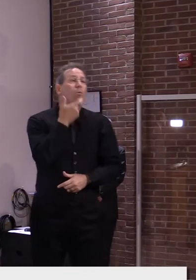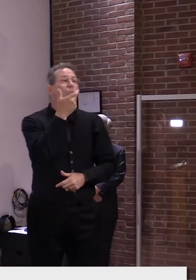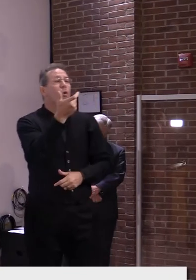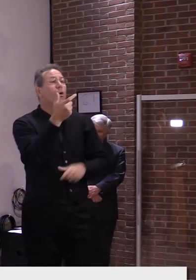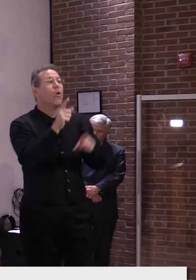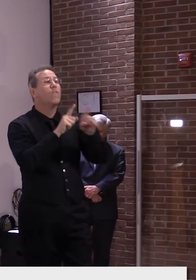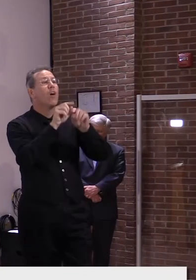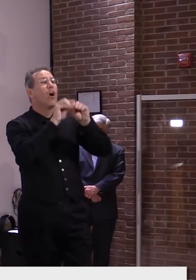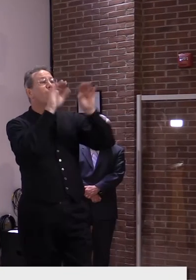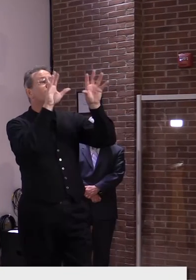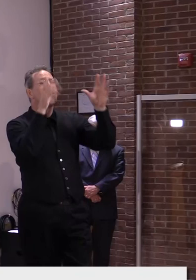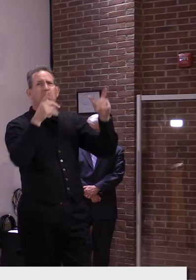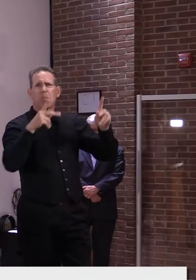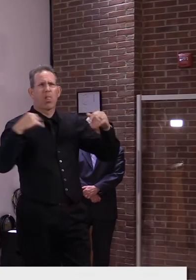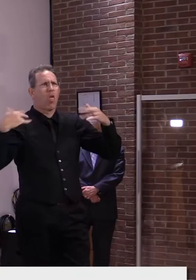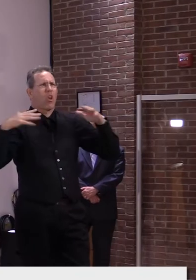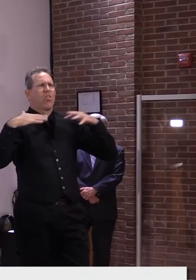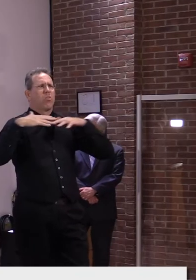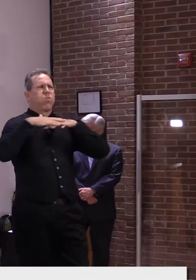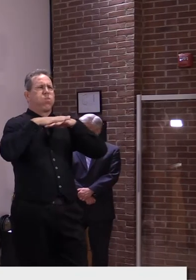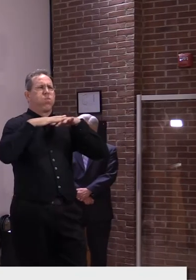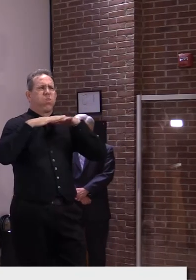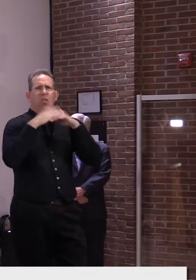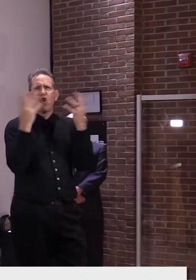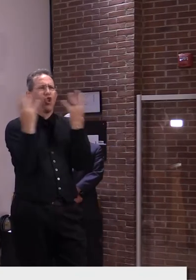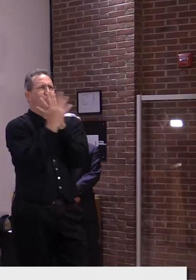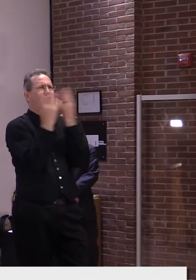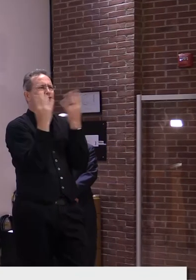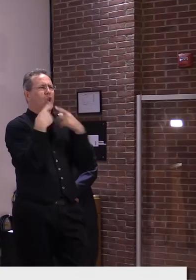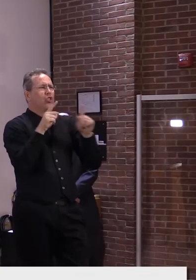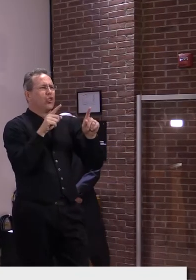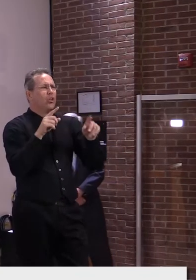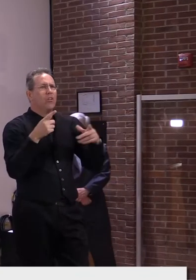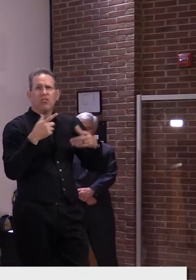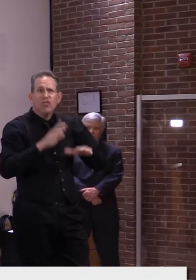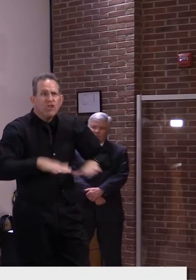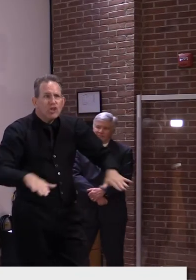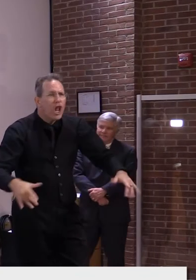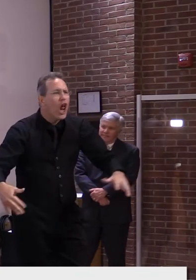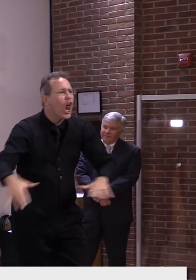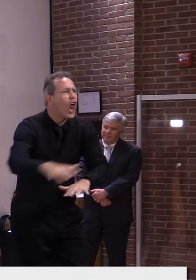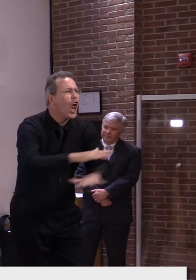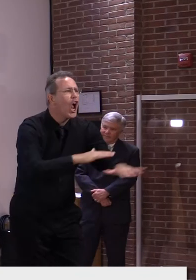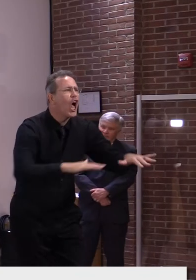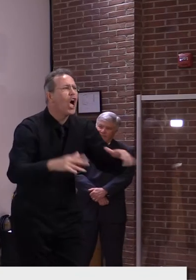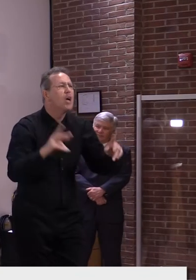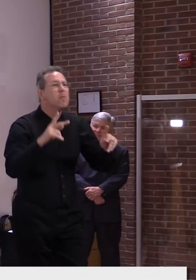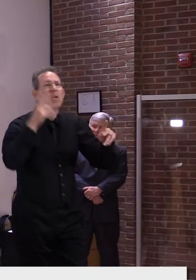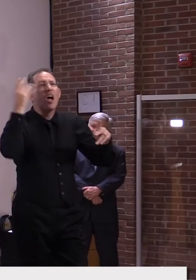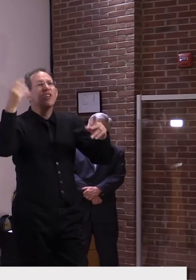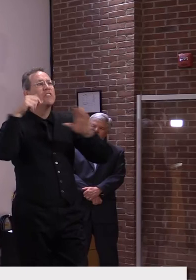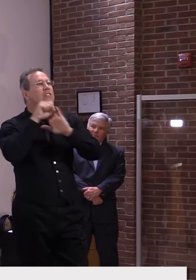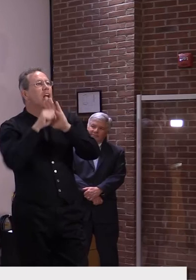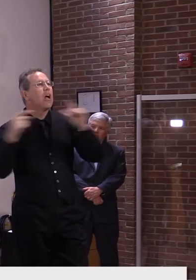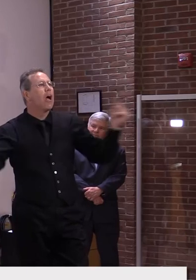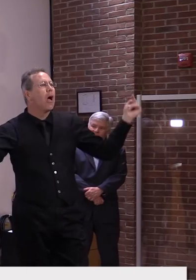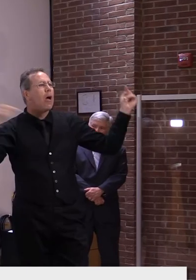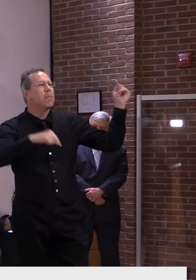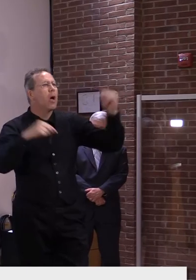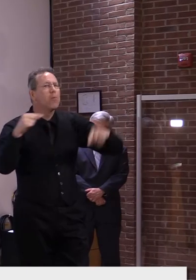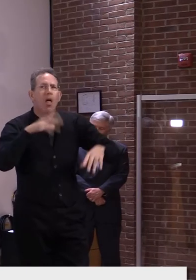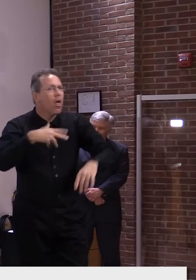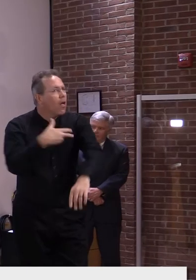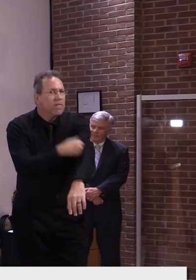not vaccinated, maybe with people from out of state who are not vaccinated at the same rate as